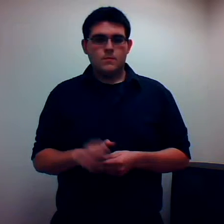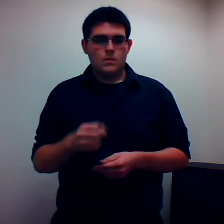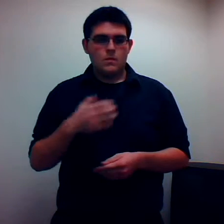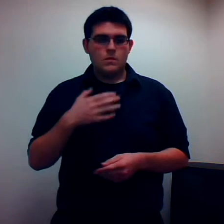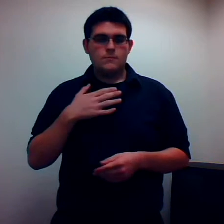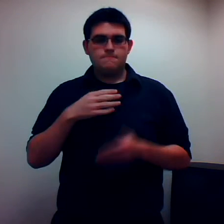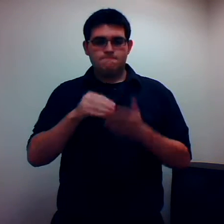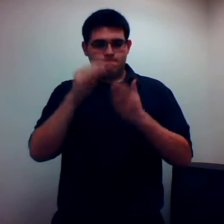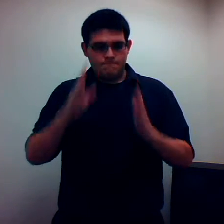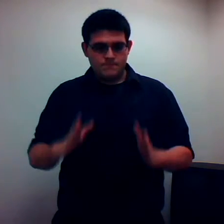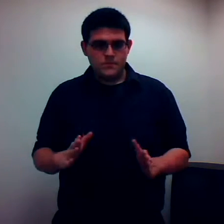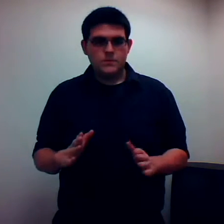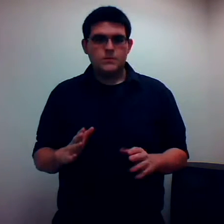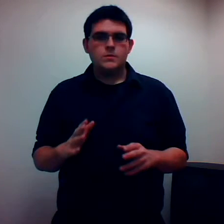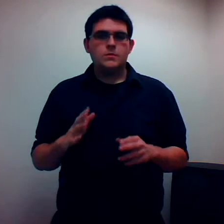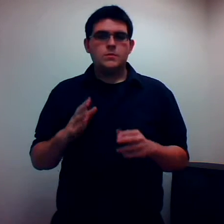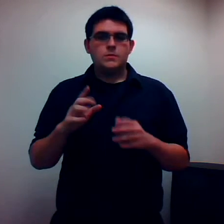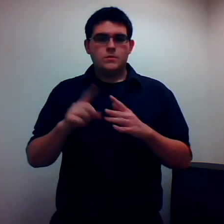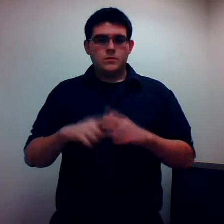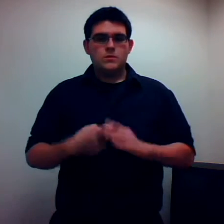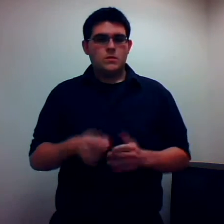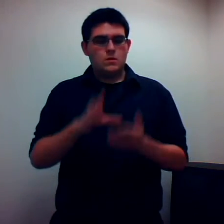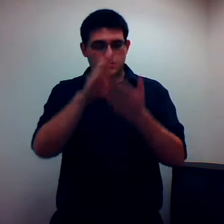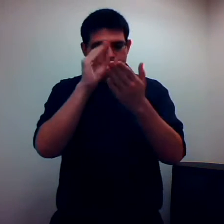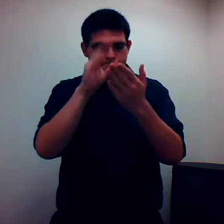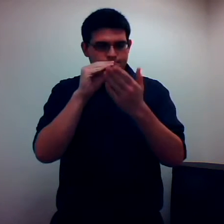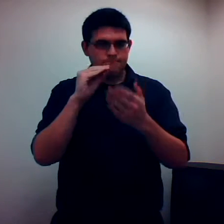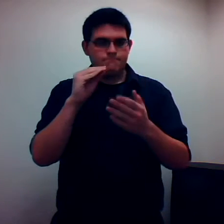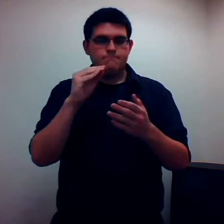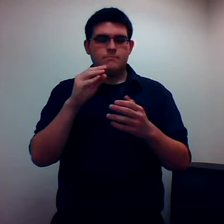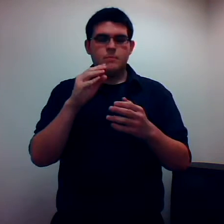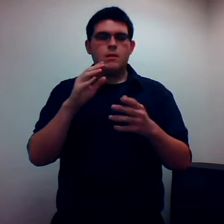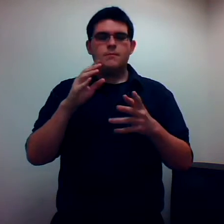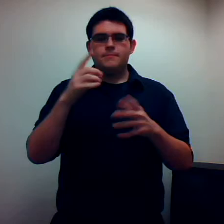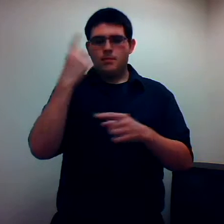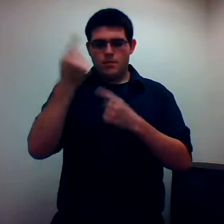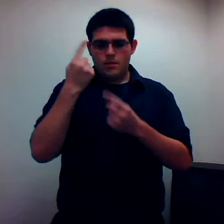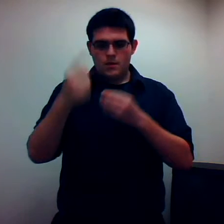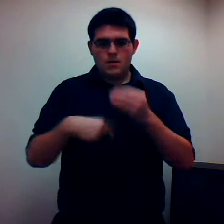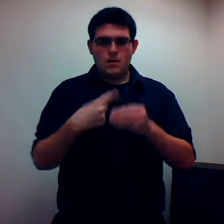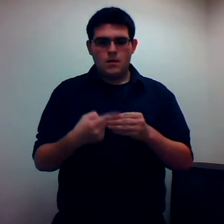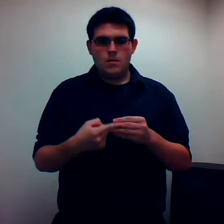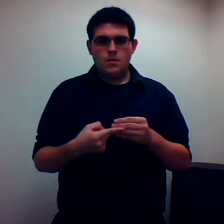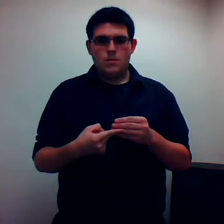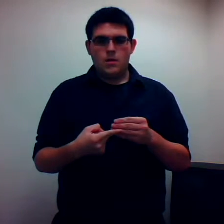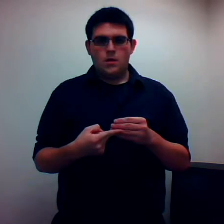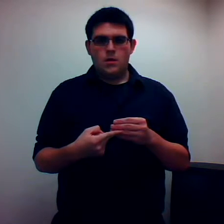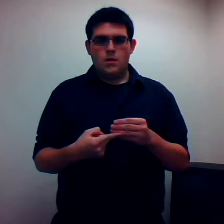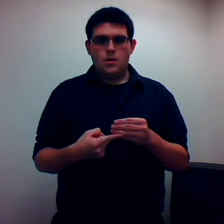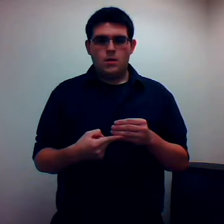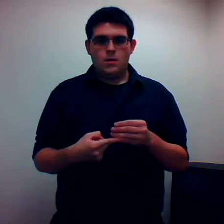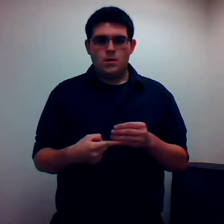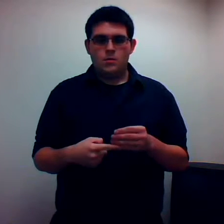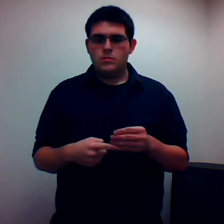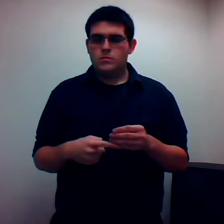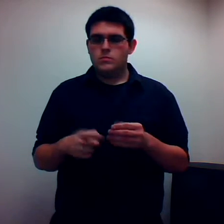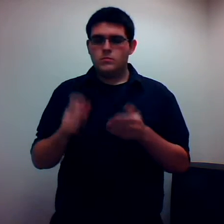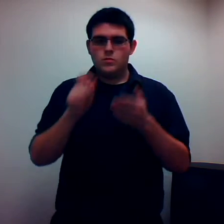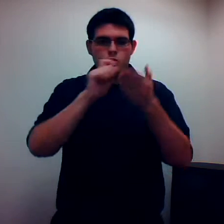discourse communities and how writers respond to each other, and how writers are writing to create a body of knowledge, and then they become